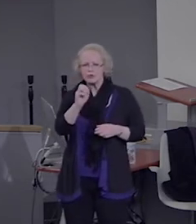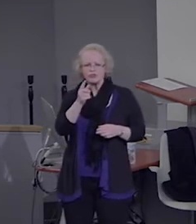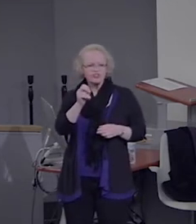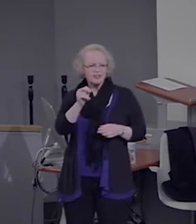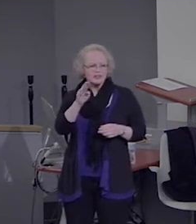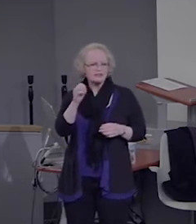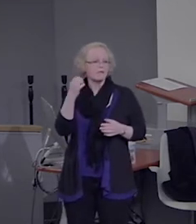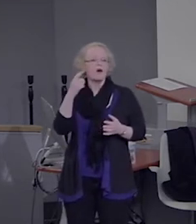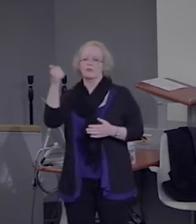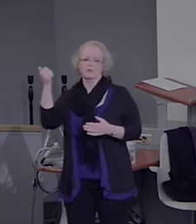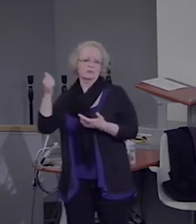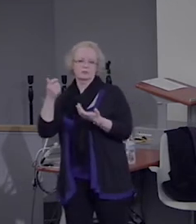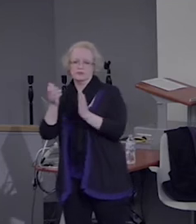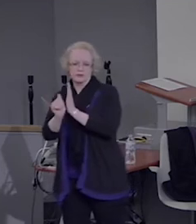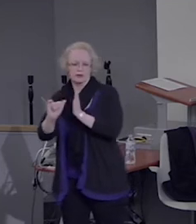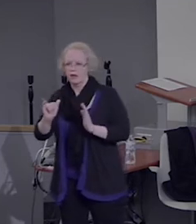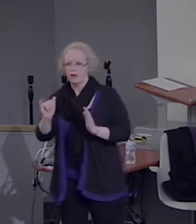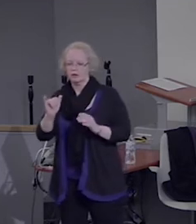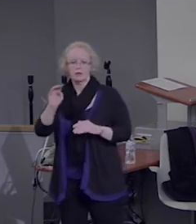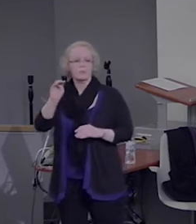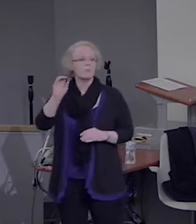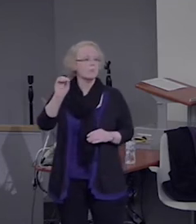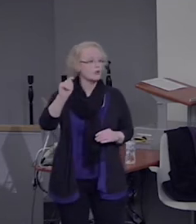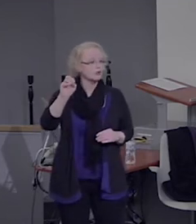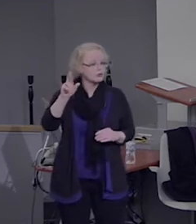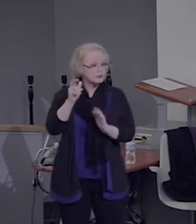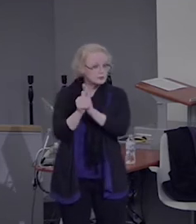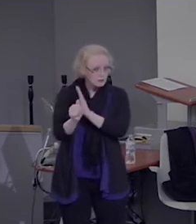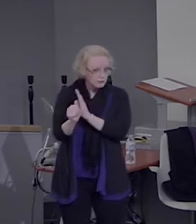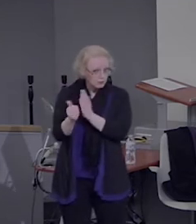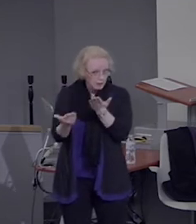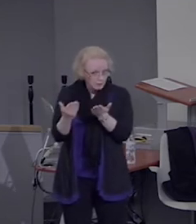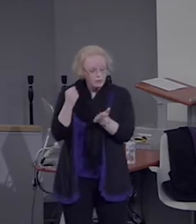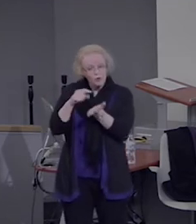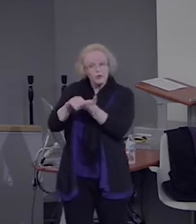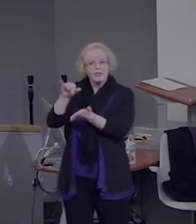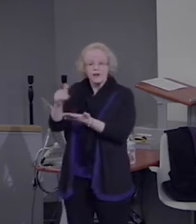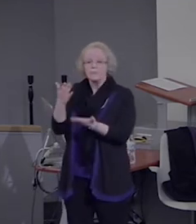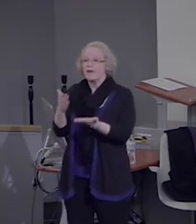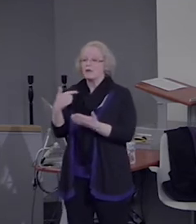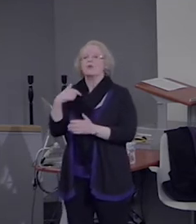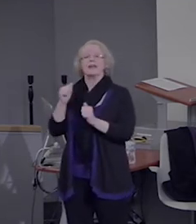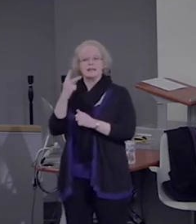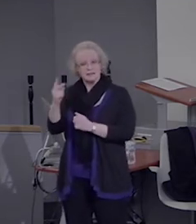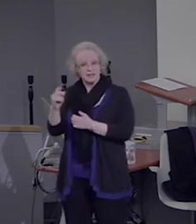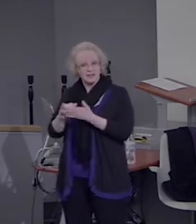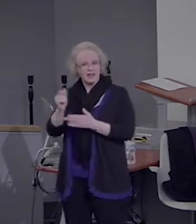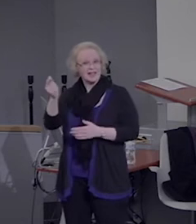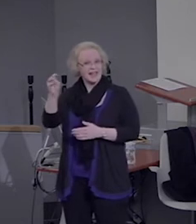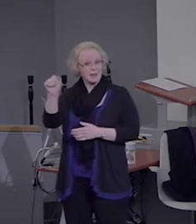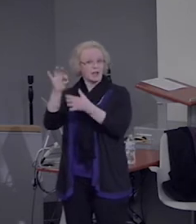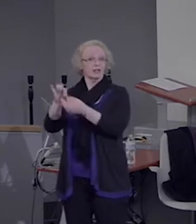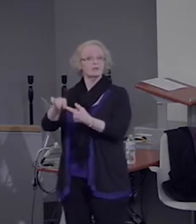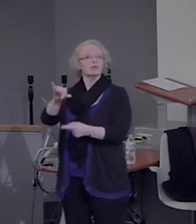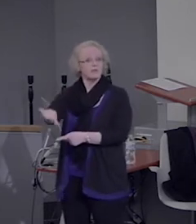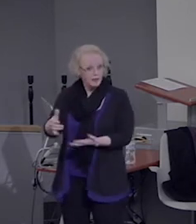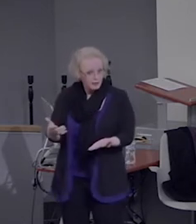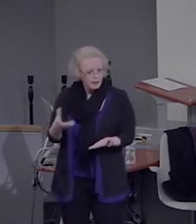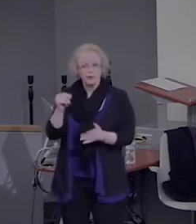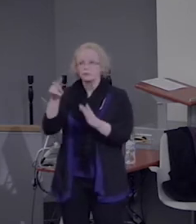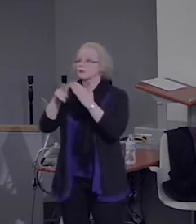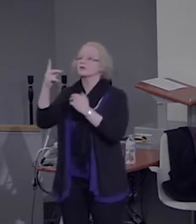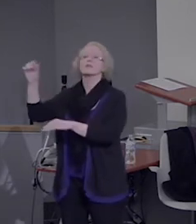maybe even a motor function we might be able to see that gamma was linked to that and predicted to